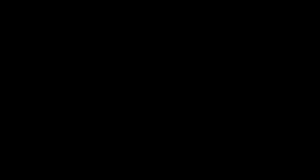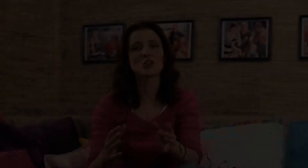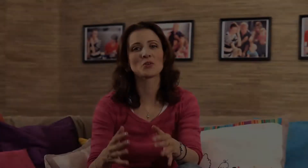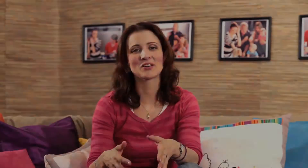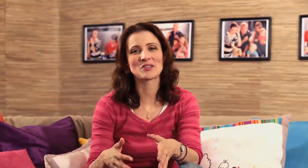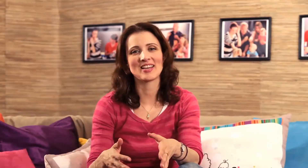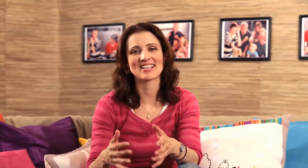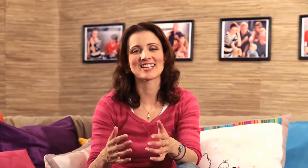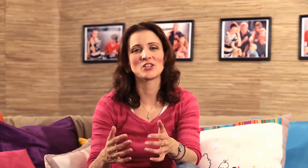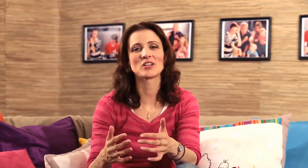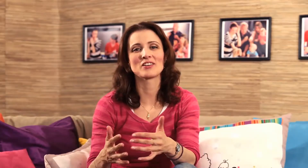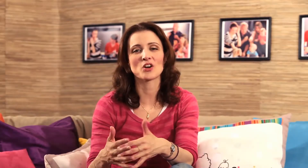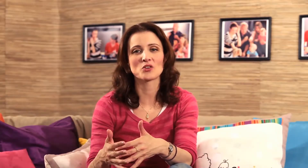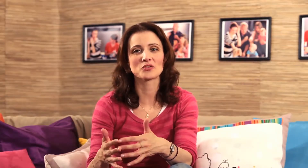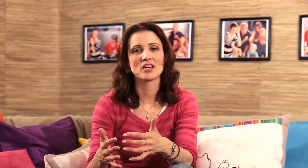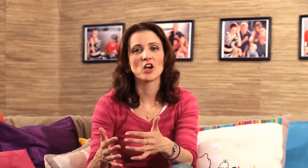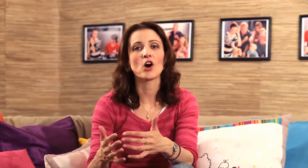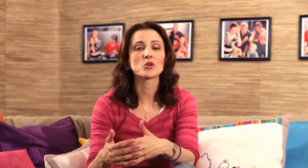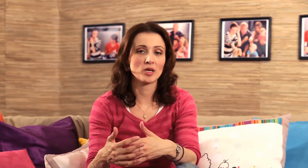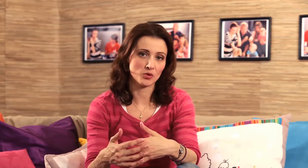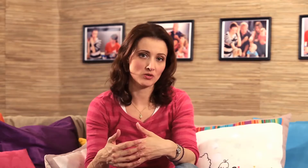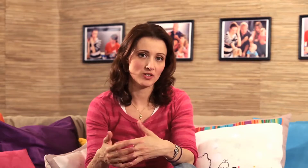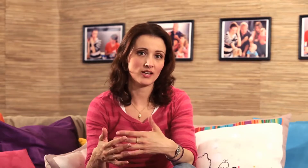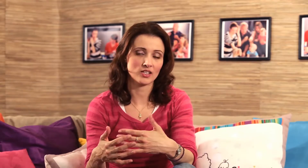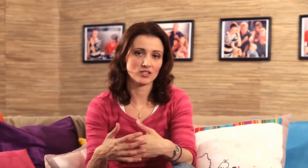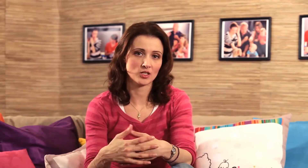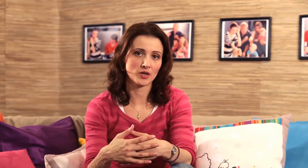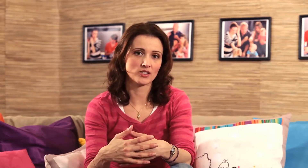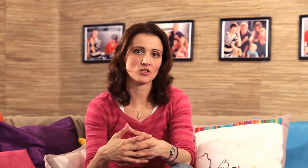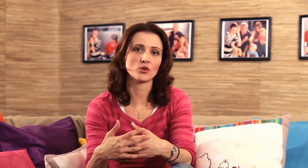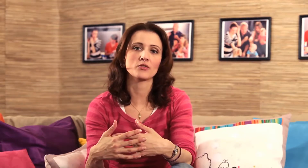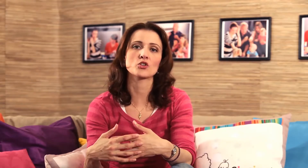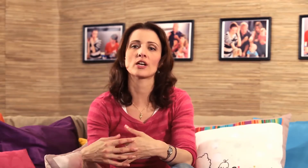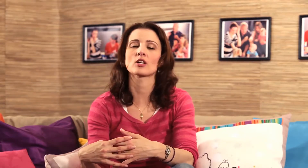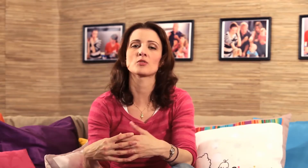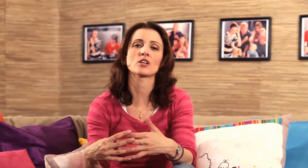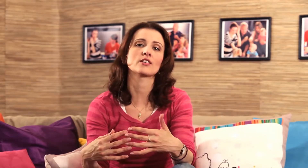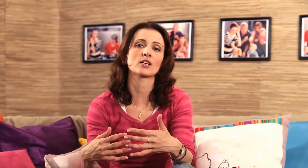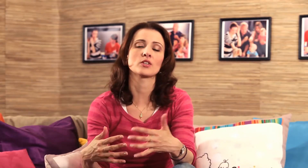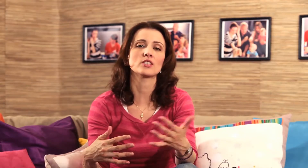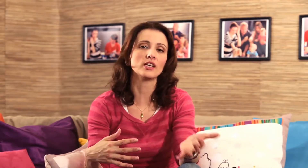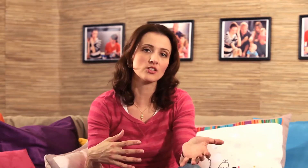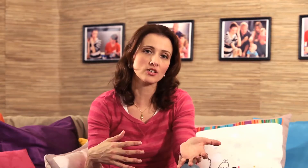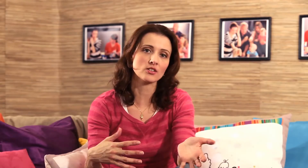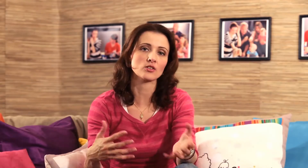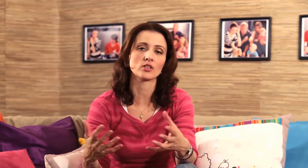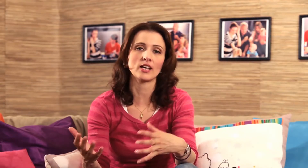Another point I want to make is that you want to involve other people in this process. So if your child comes into contact with a daycare center or a nanny